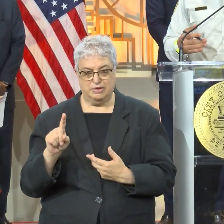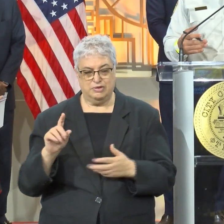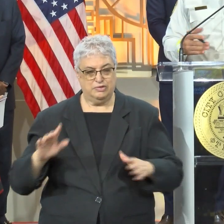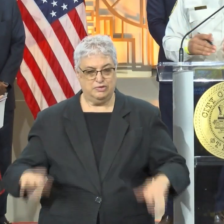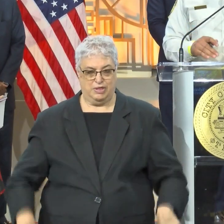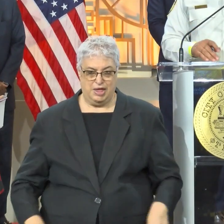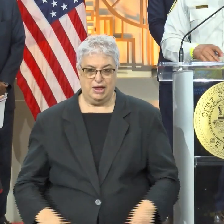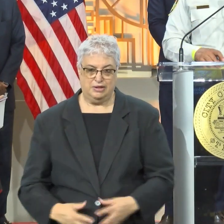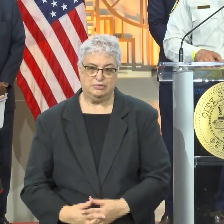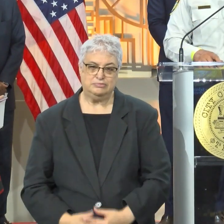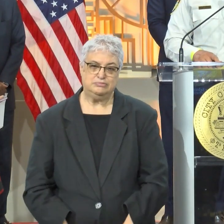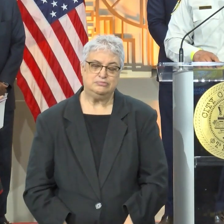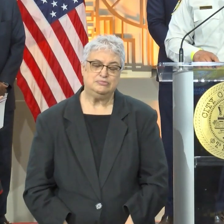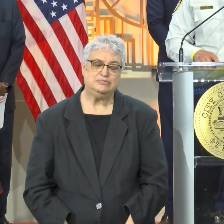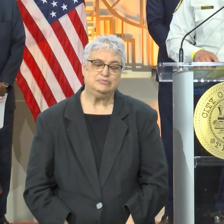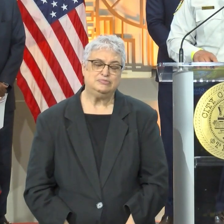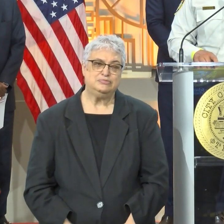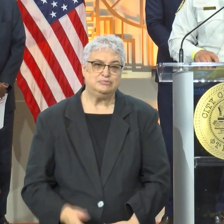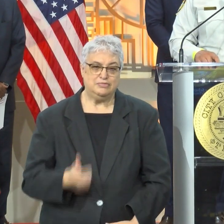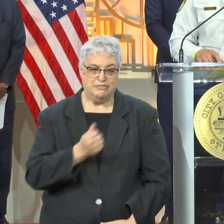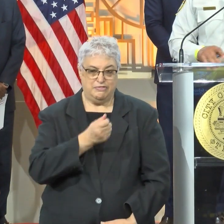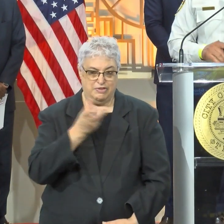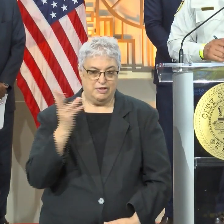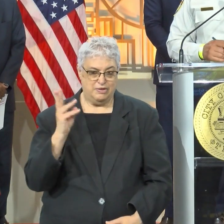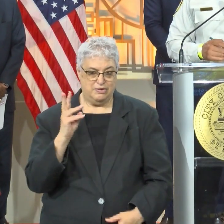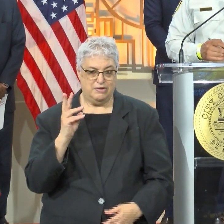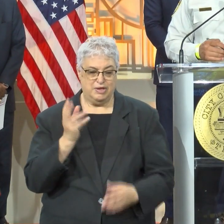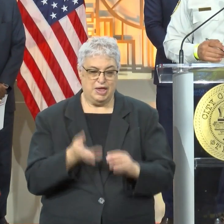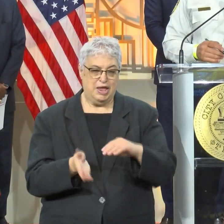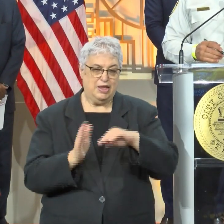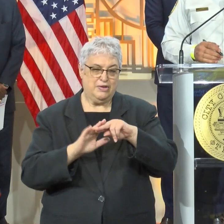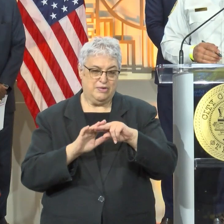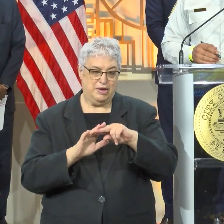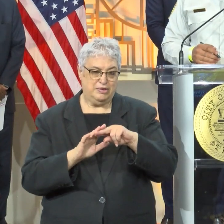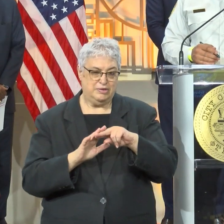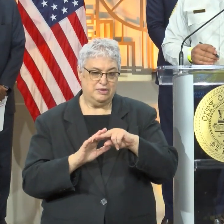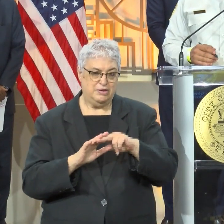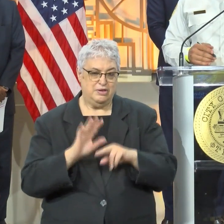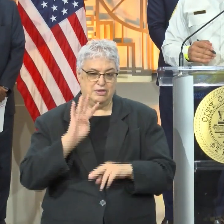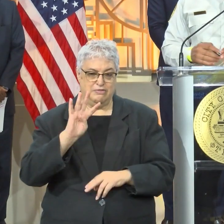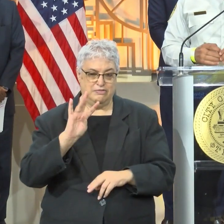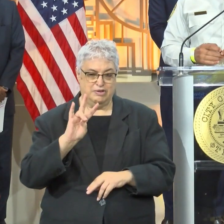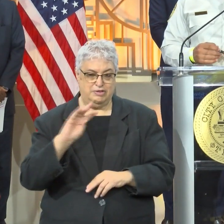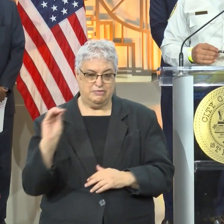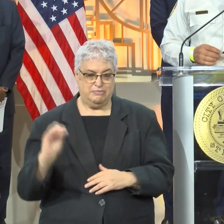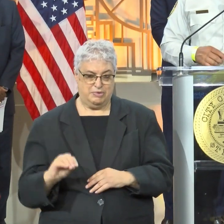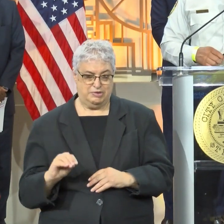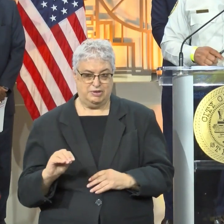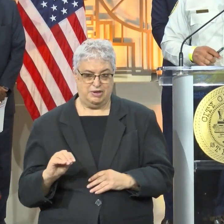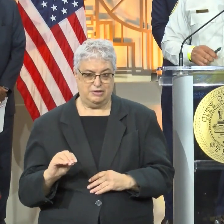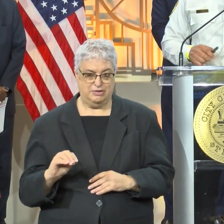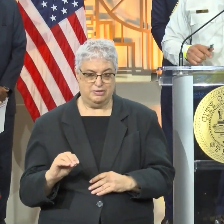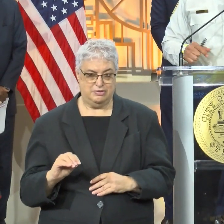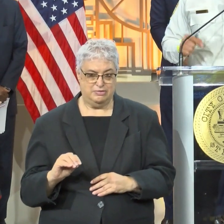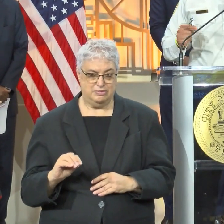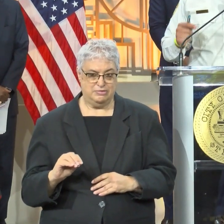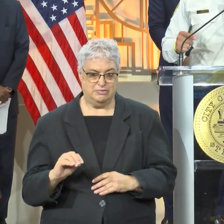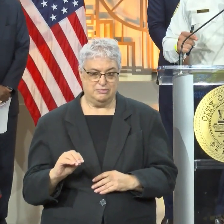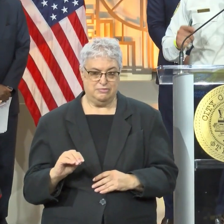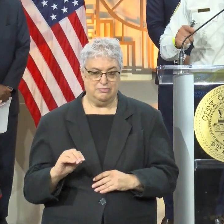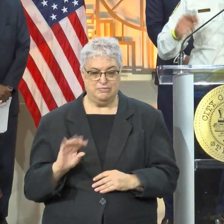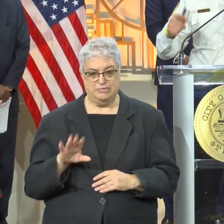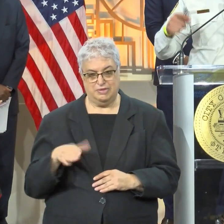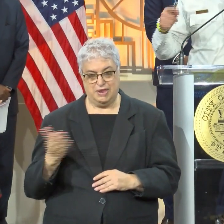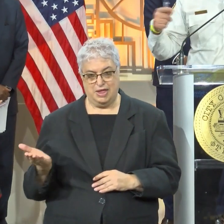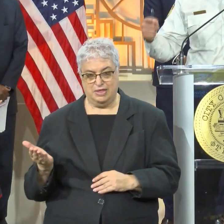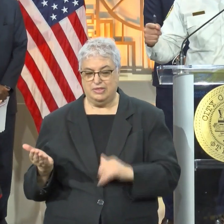late. So a few numbers, we've seen an increase of about 47% in